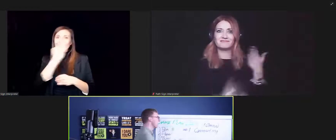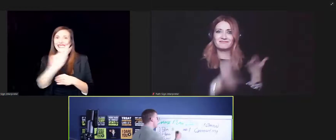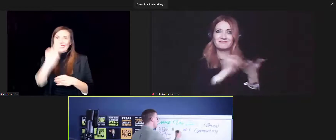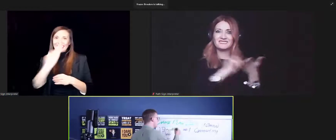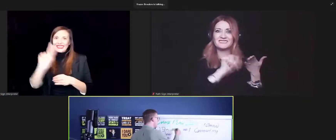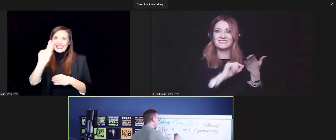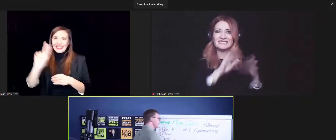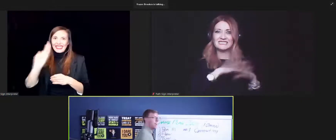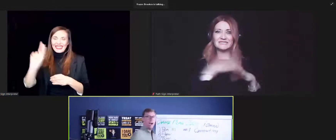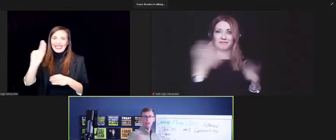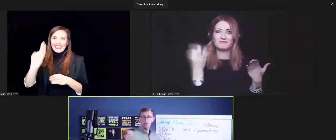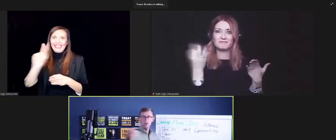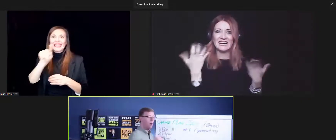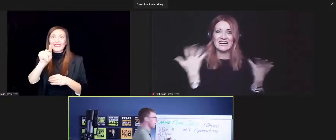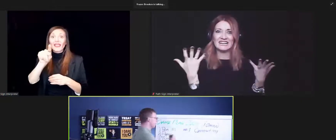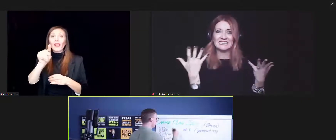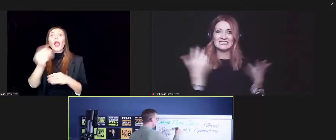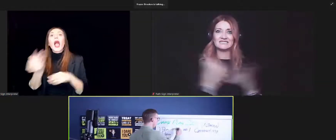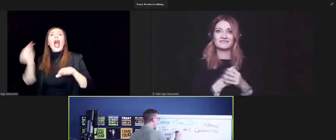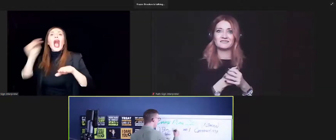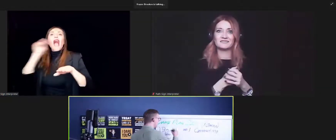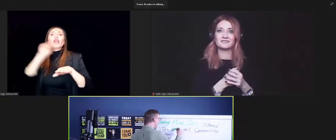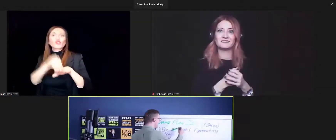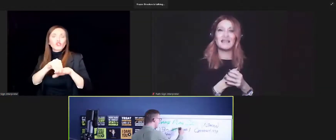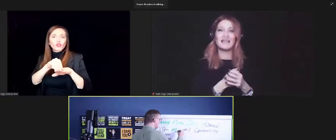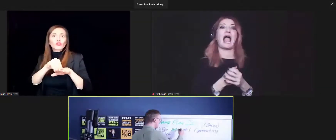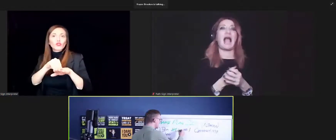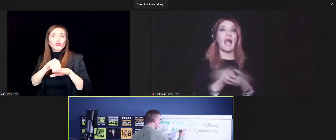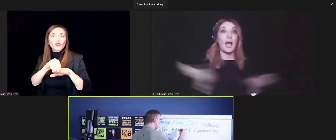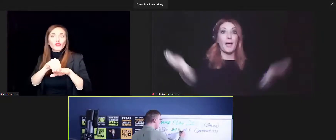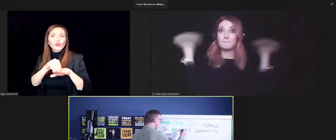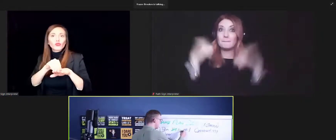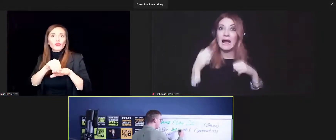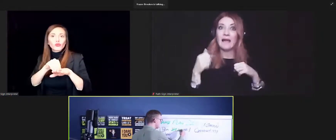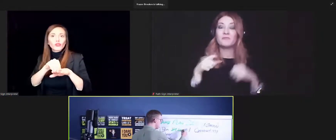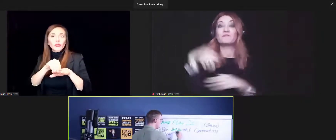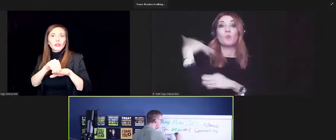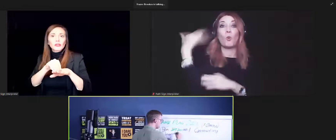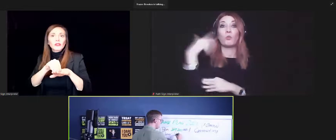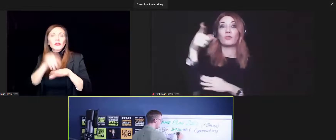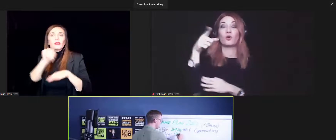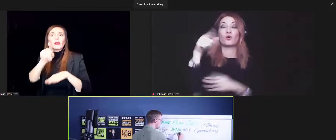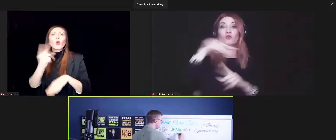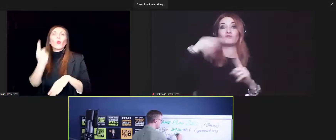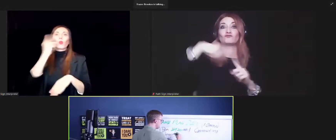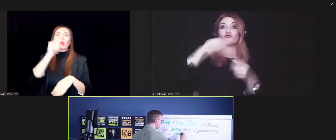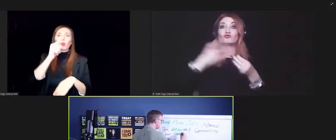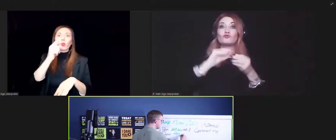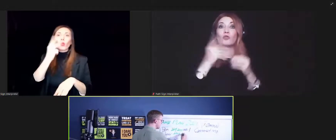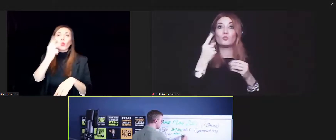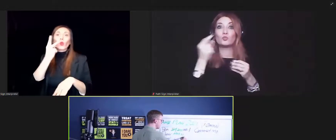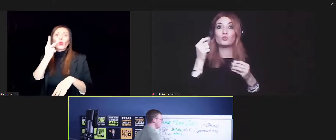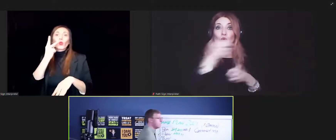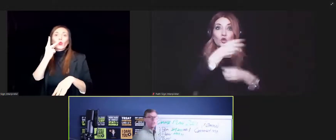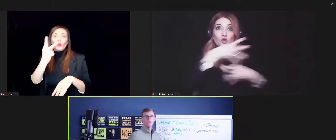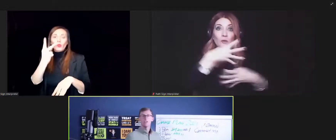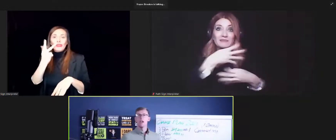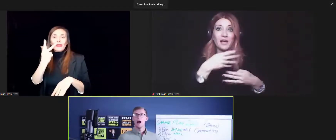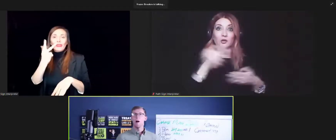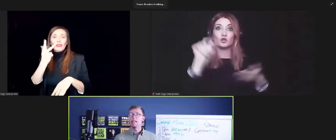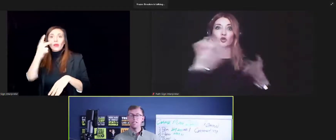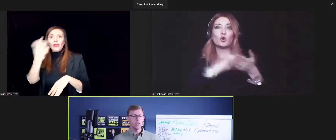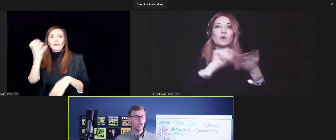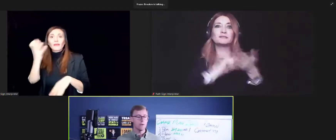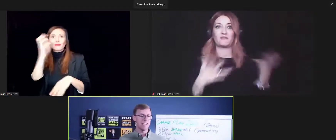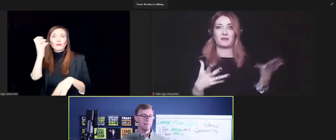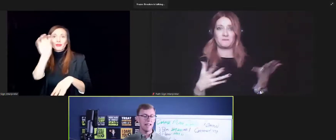one, 3. And another one, 4, 5, 6, 7, 8, 9, 10, 11, 12, 13, 14, 15, 16, 17. How